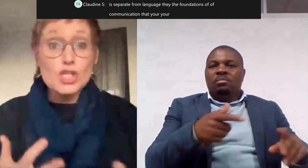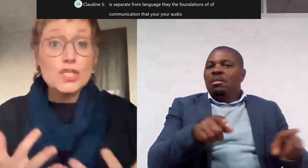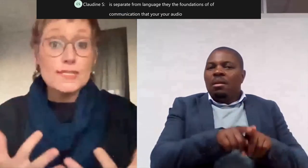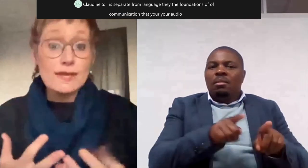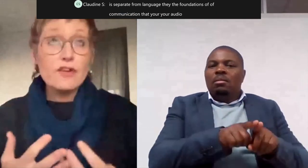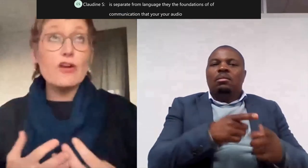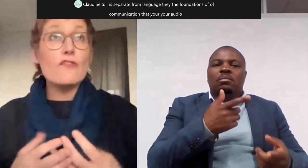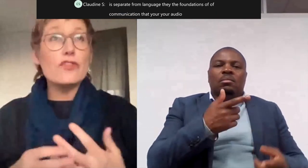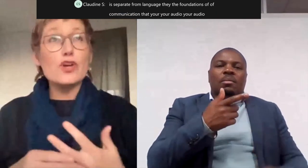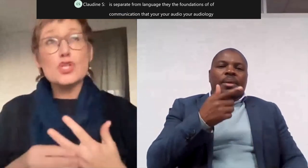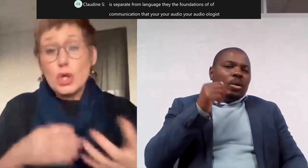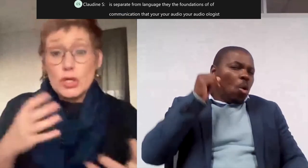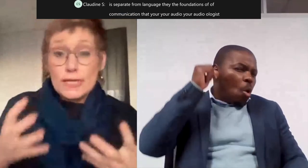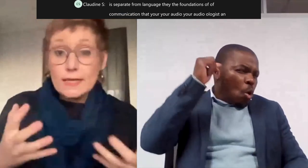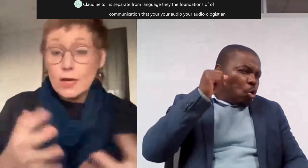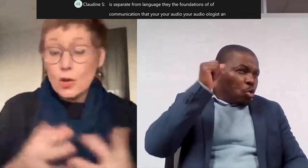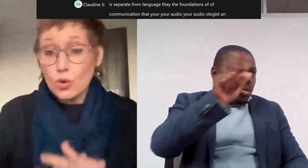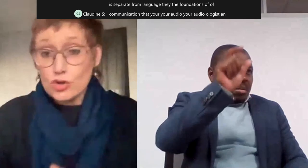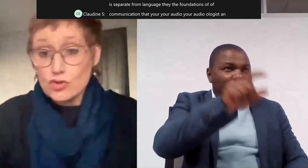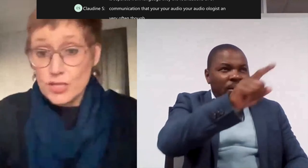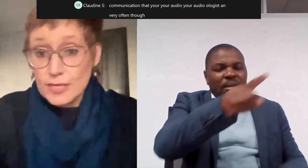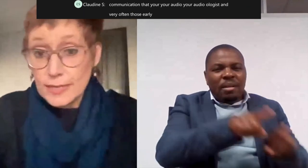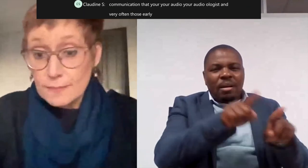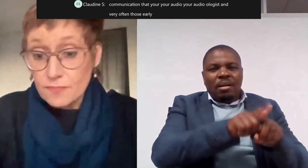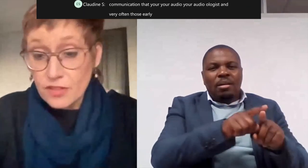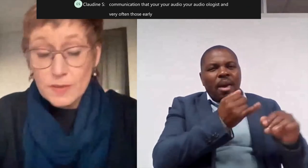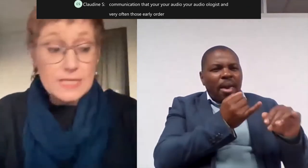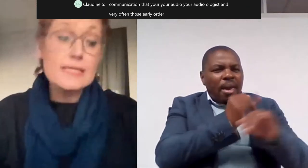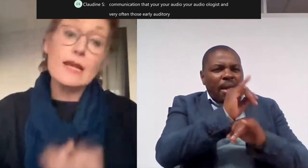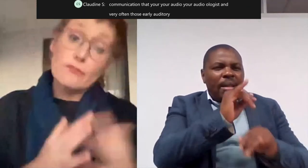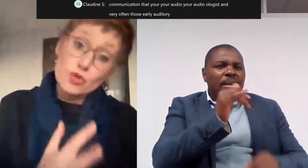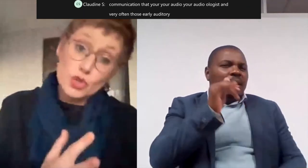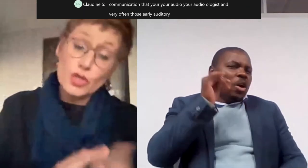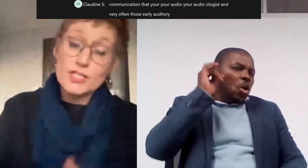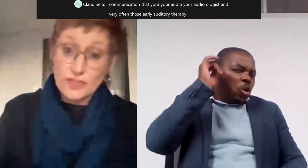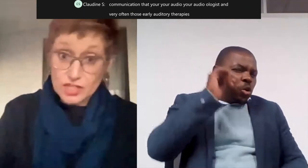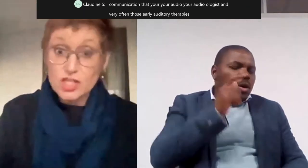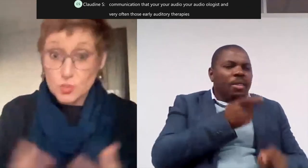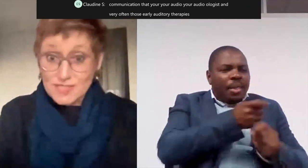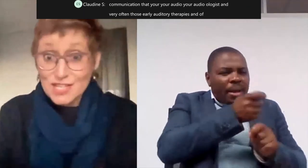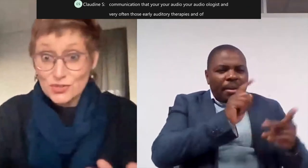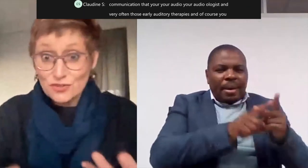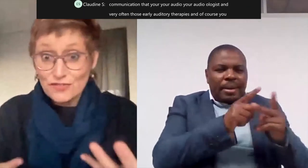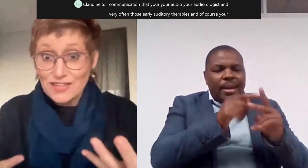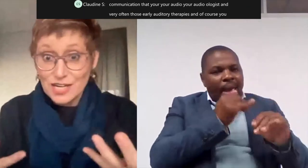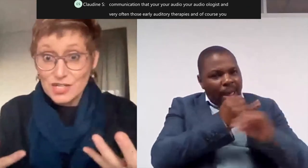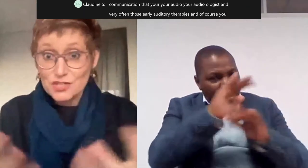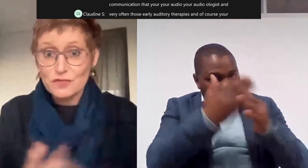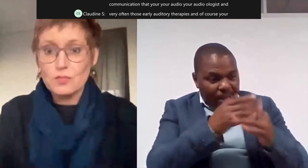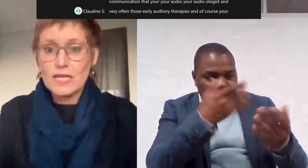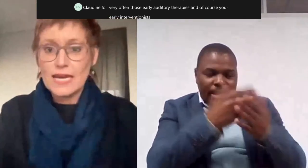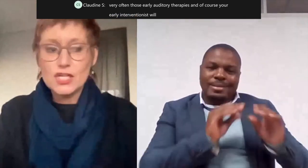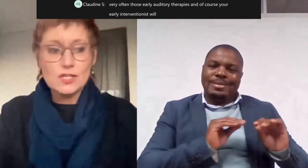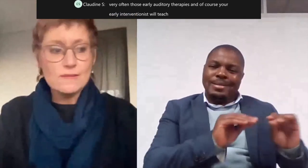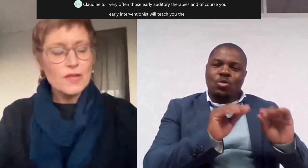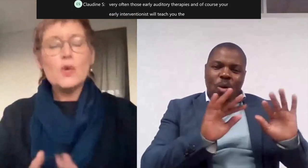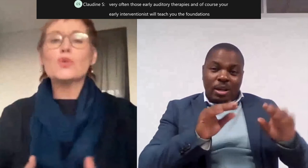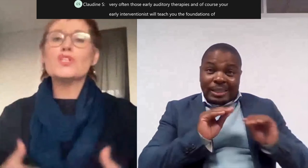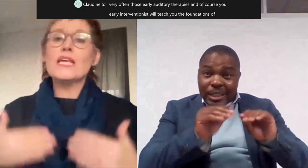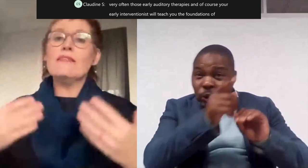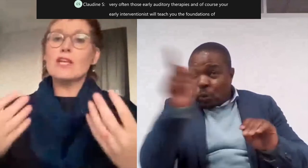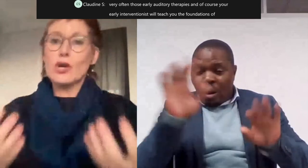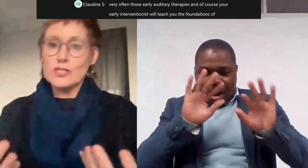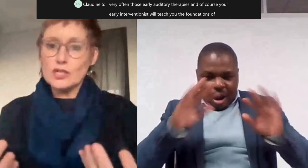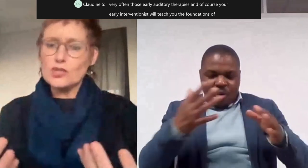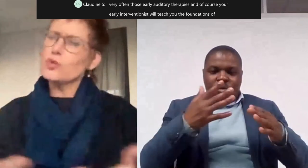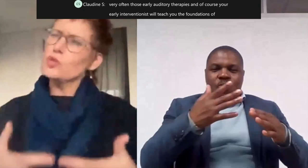your audiologist, and very often those early auditory therapies, and of course your early interventionist, will teach you the foundations of communication,